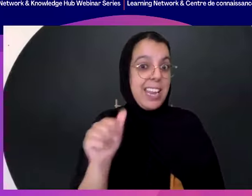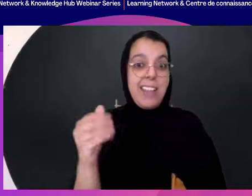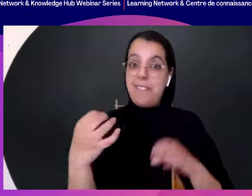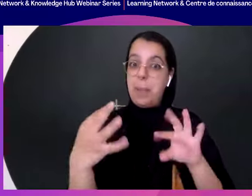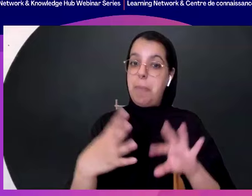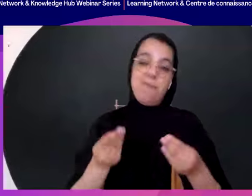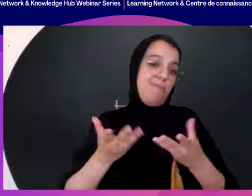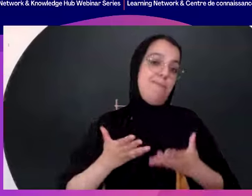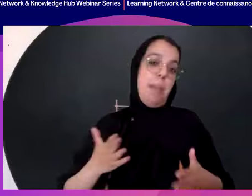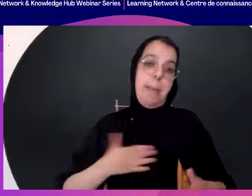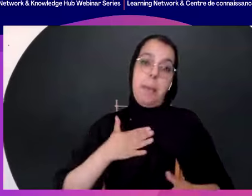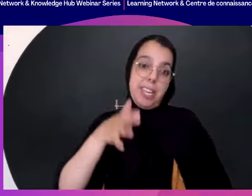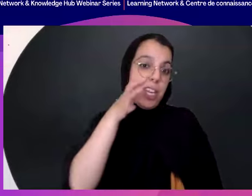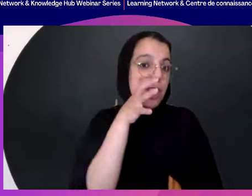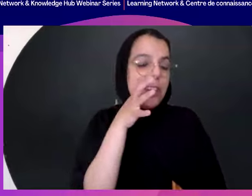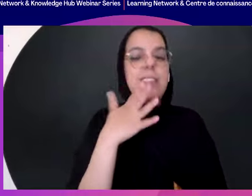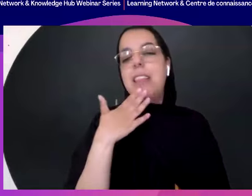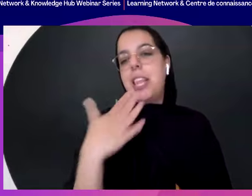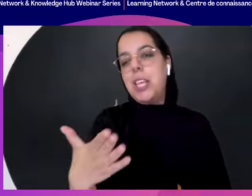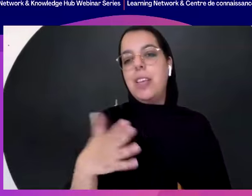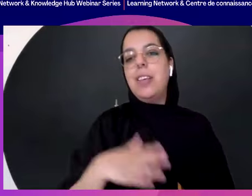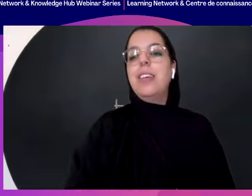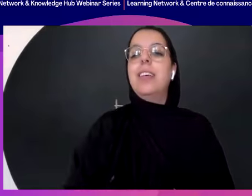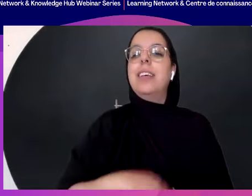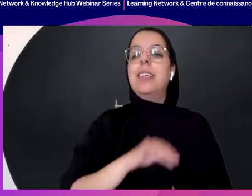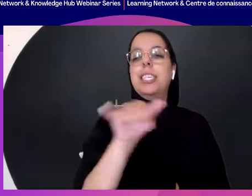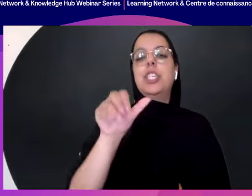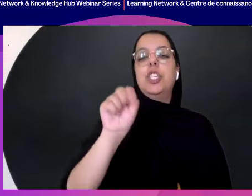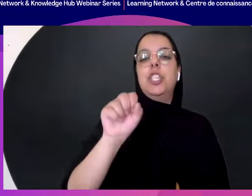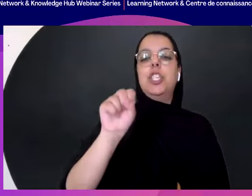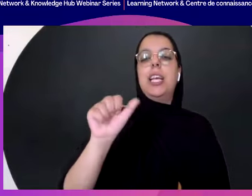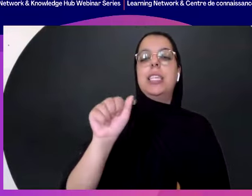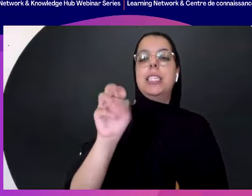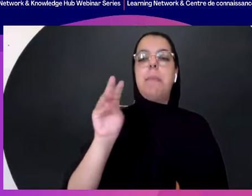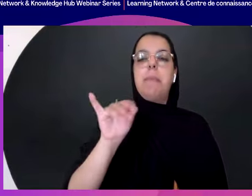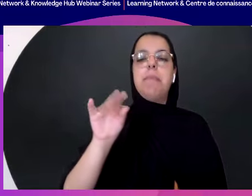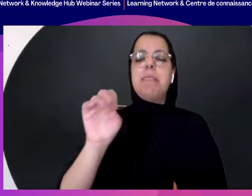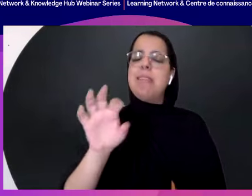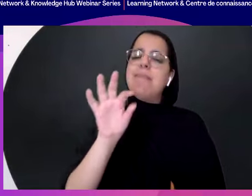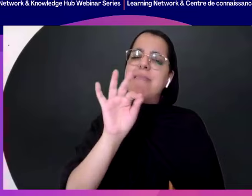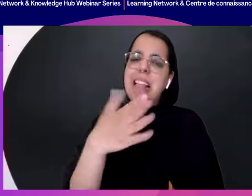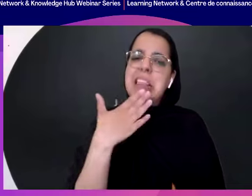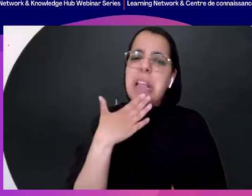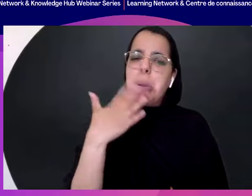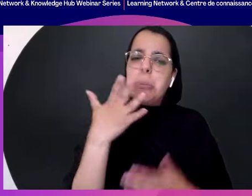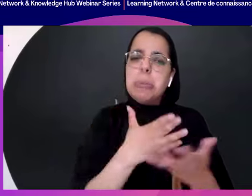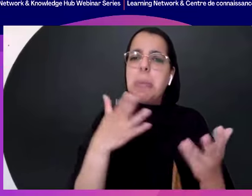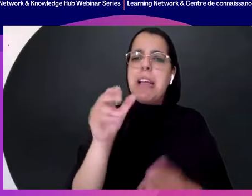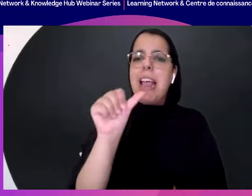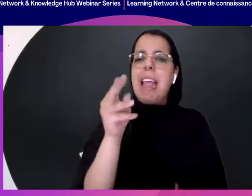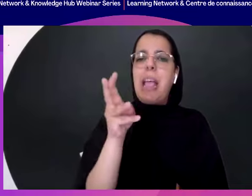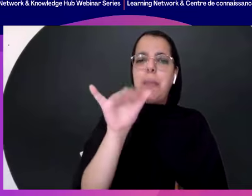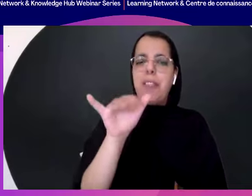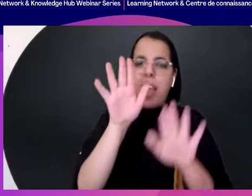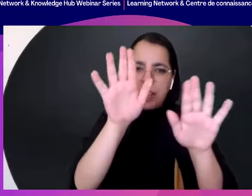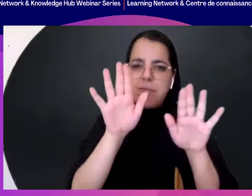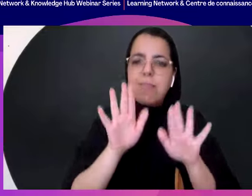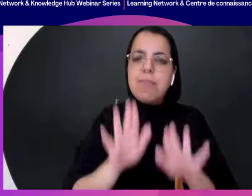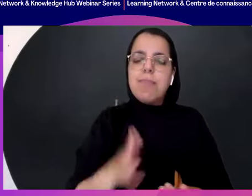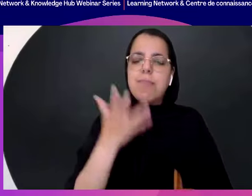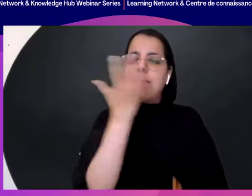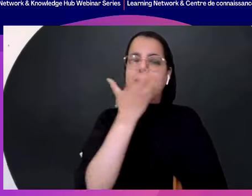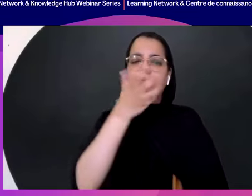you. Thank you so much, Amy, for that incredible presentation. It was just full of so much rich